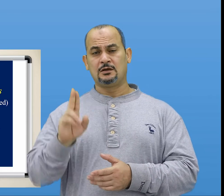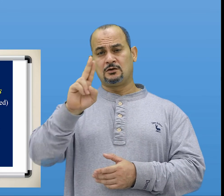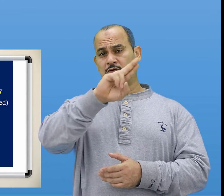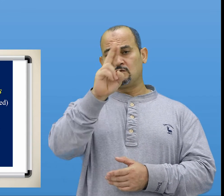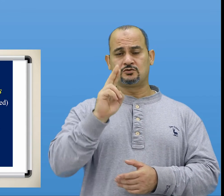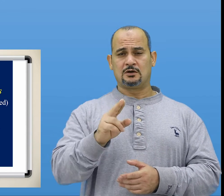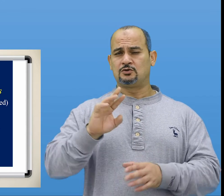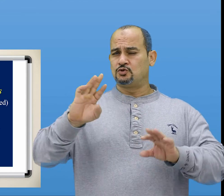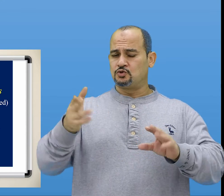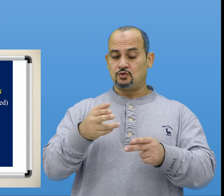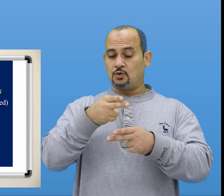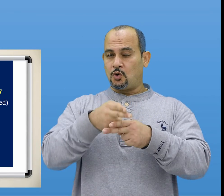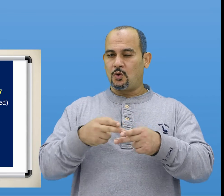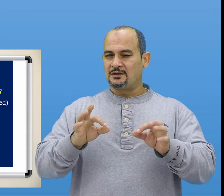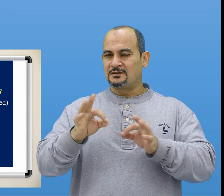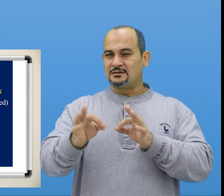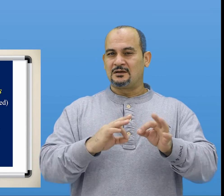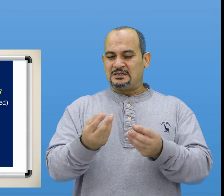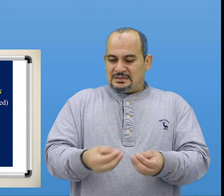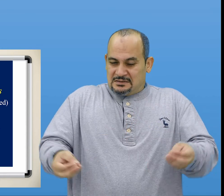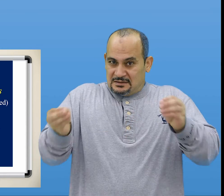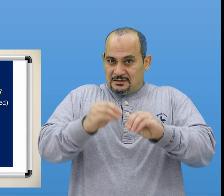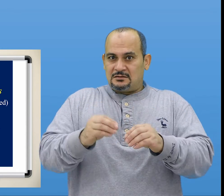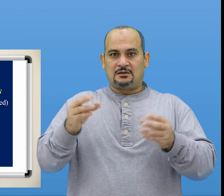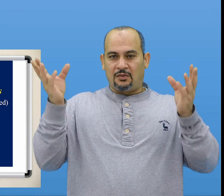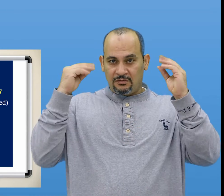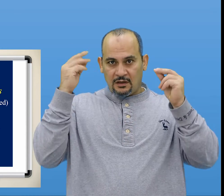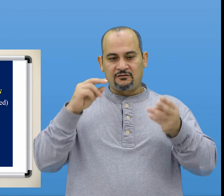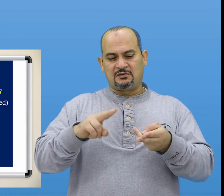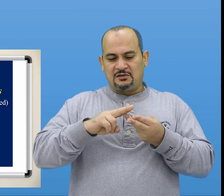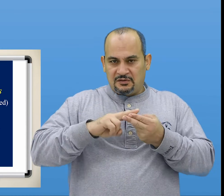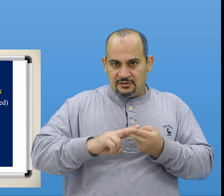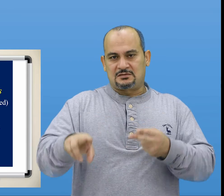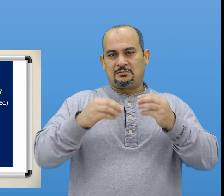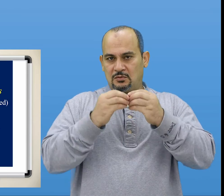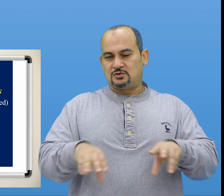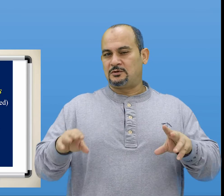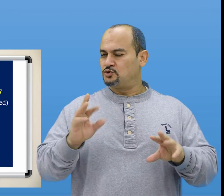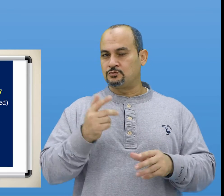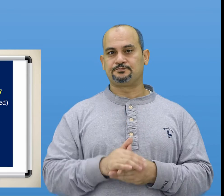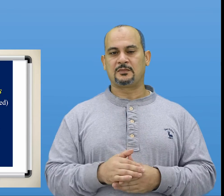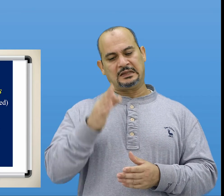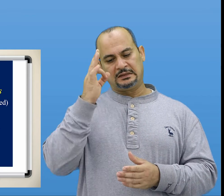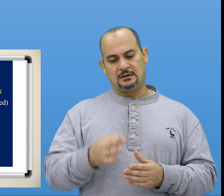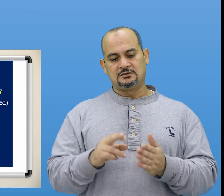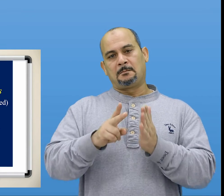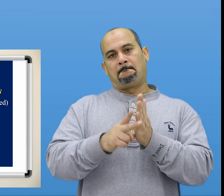you should blank your alarm clock every night. So you have to set your alarm clock. You